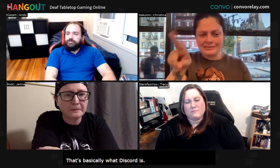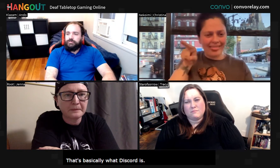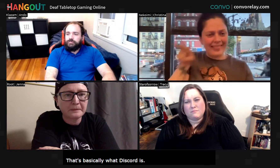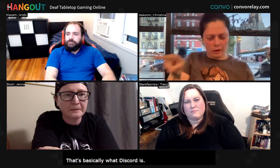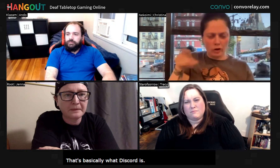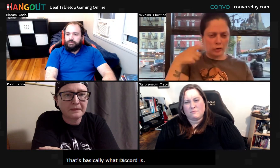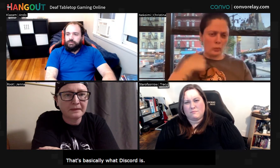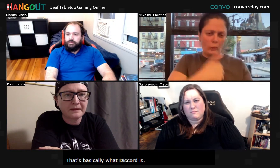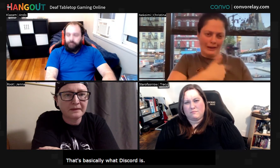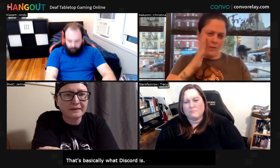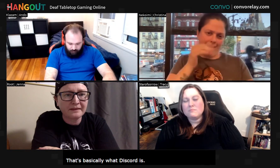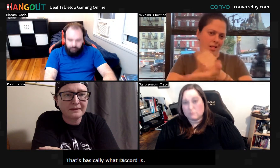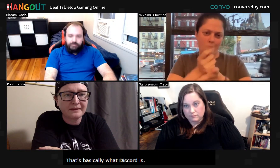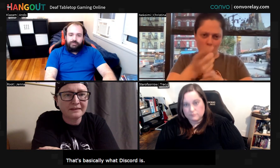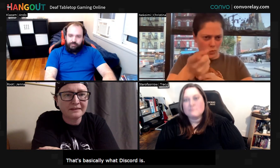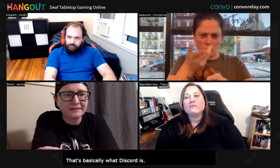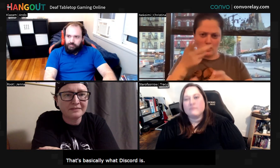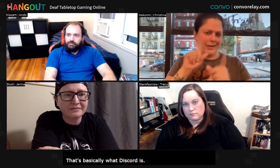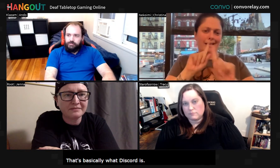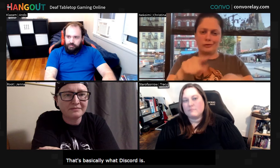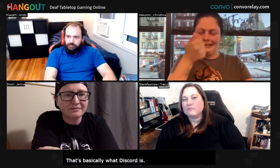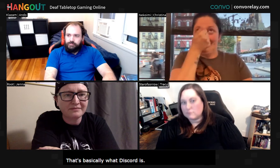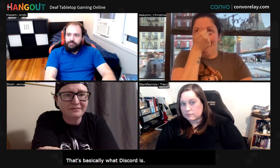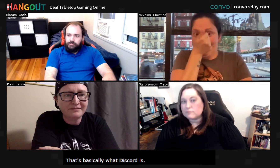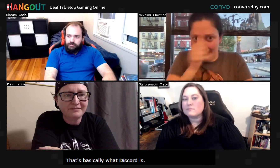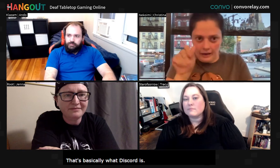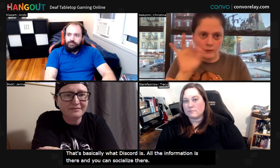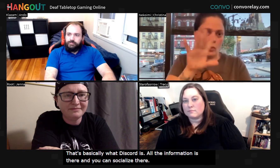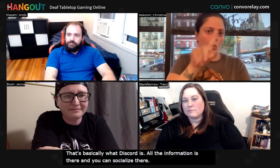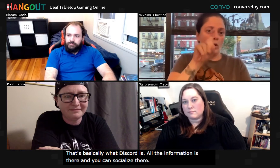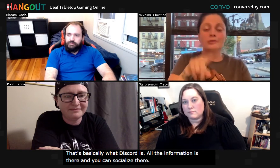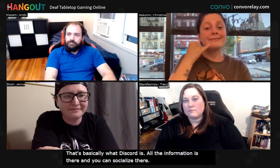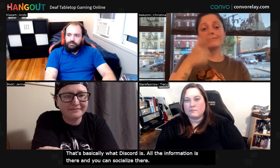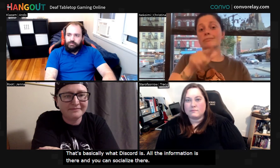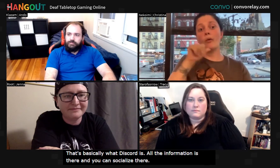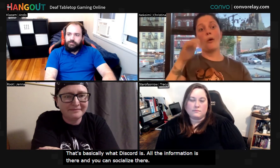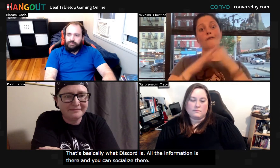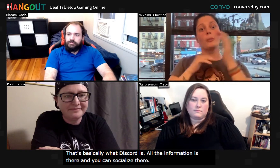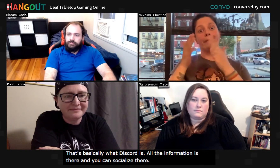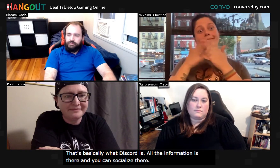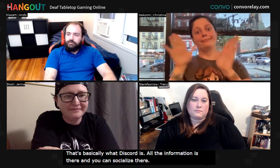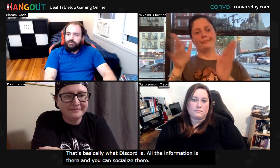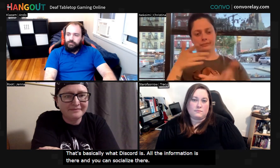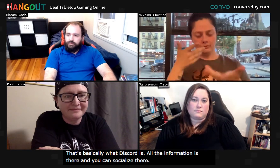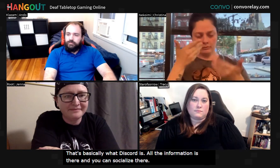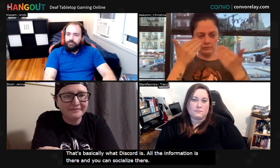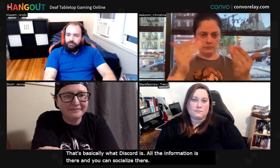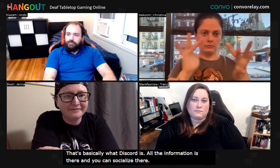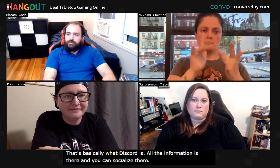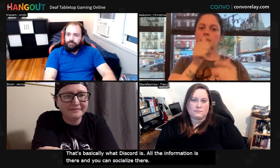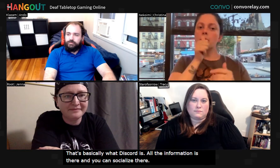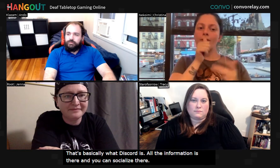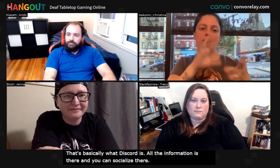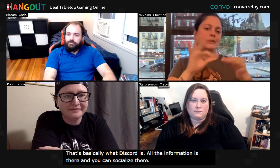what something is, you ask on Discord and we help you. We answer any of your questions. If you're not